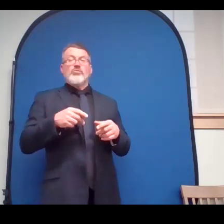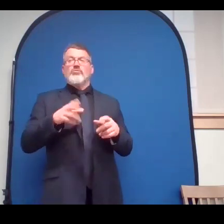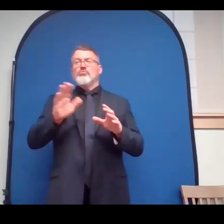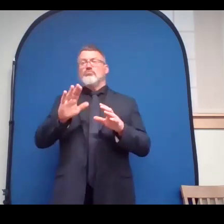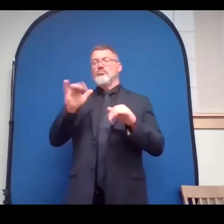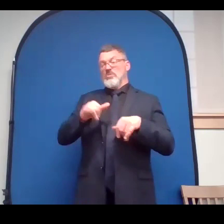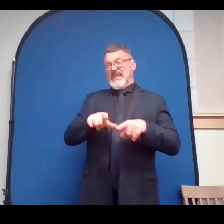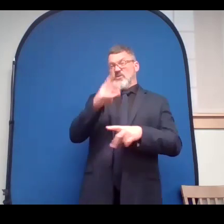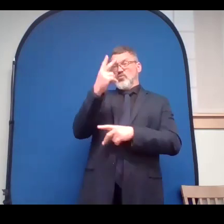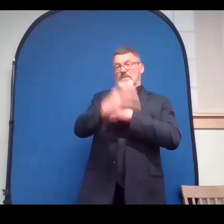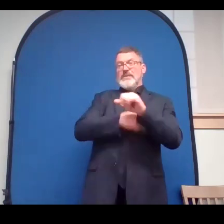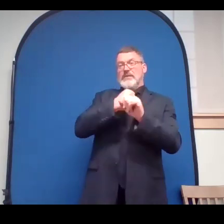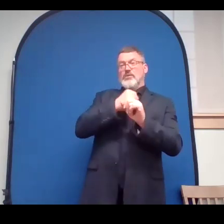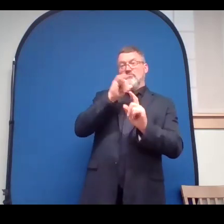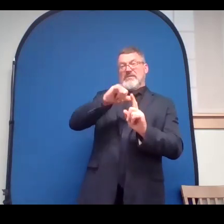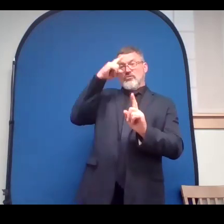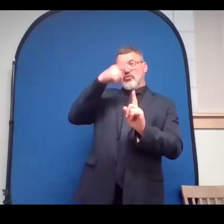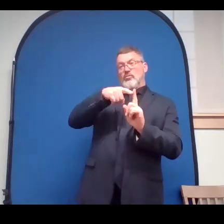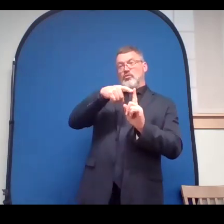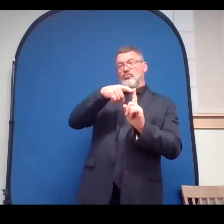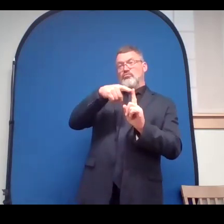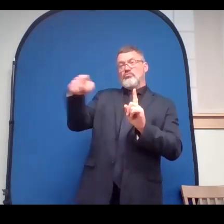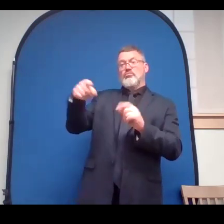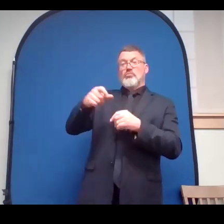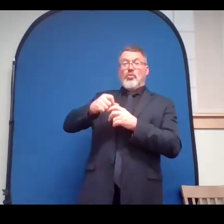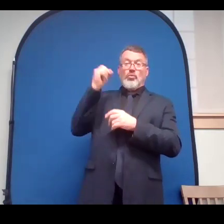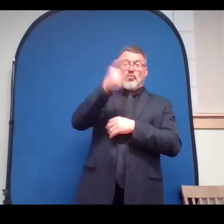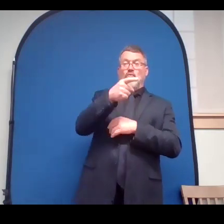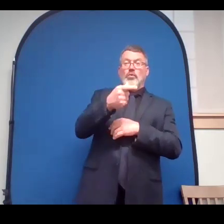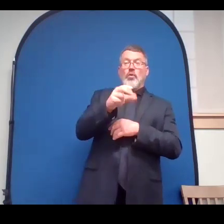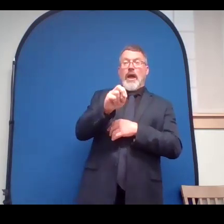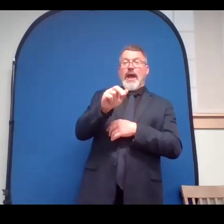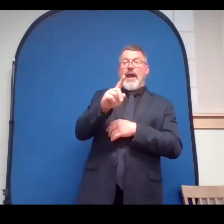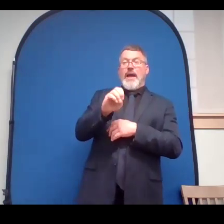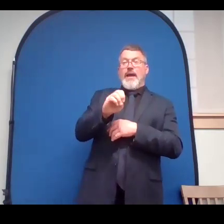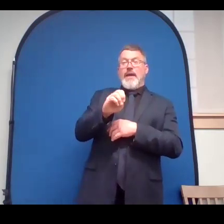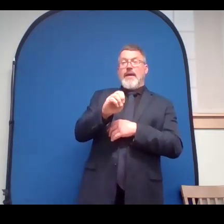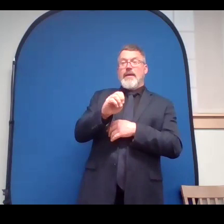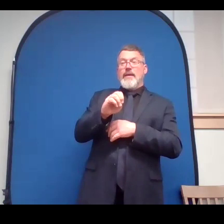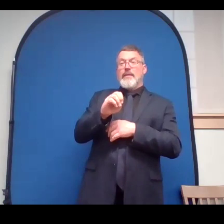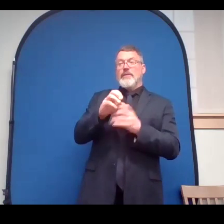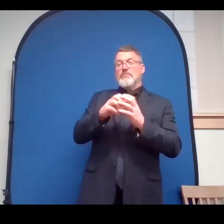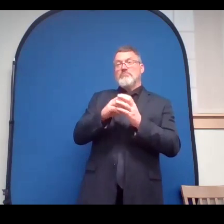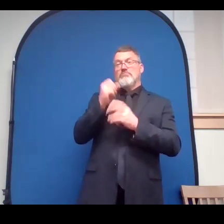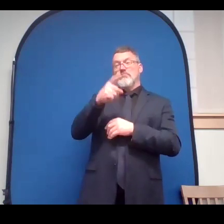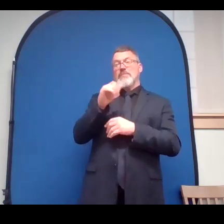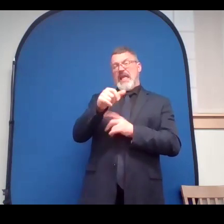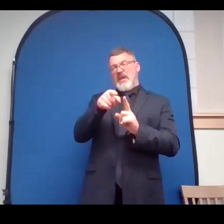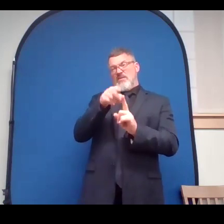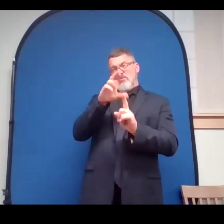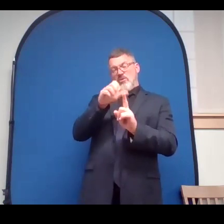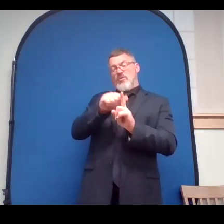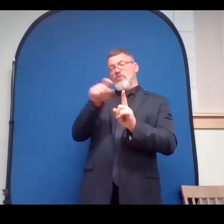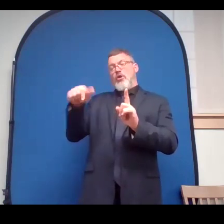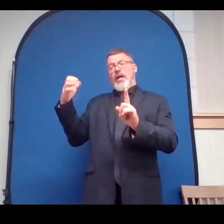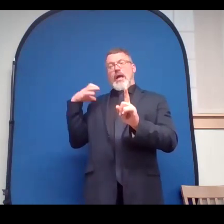that we did do the hand grenades, there was a company, there was another captain from West Point that ran the live hand